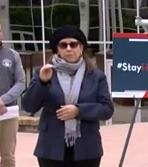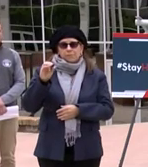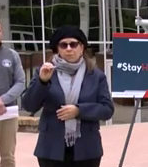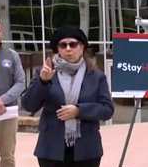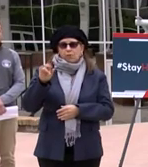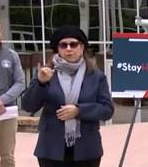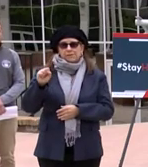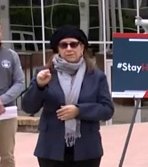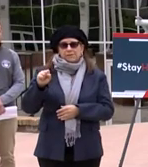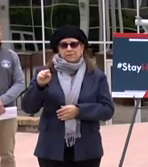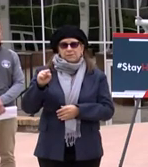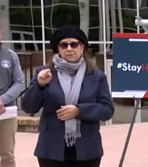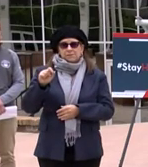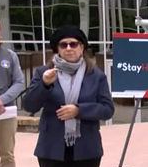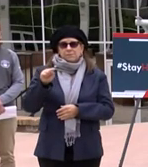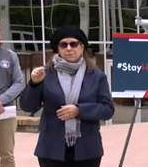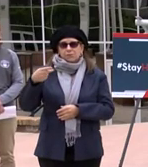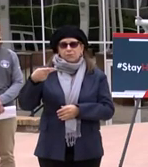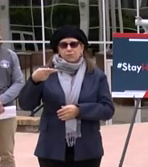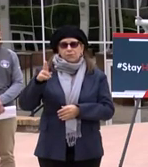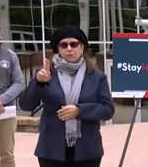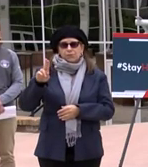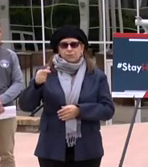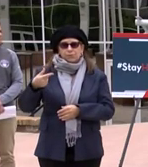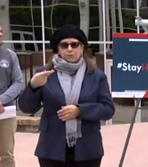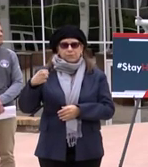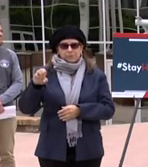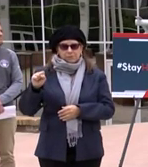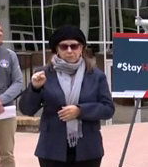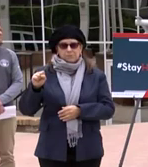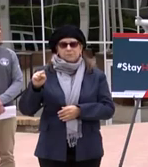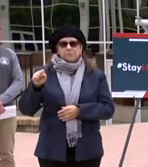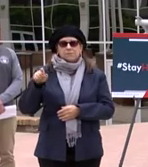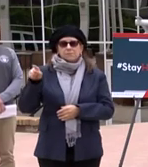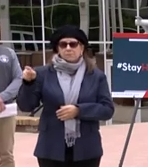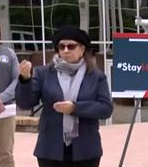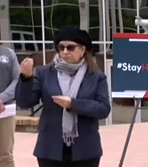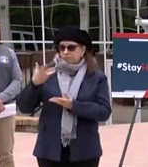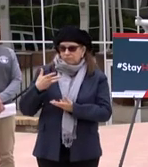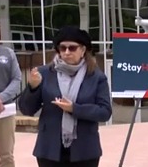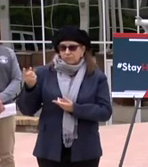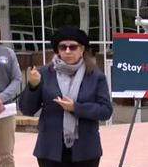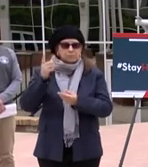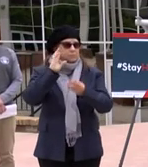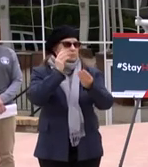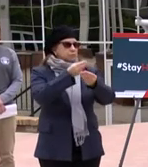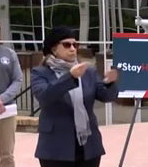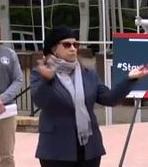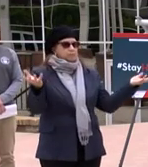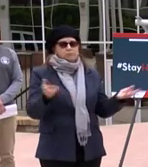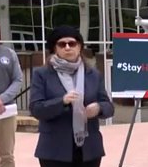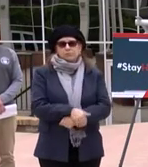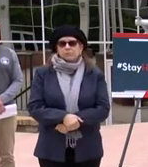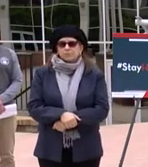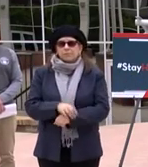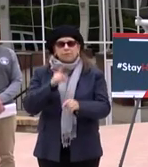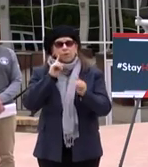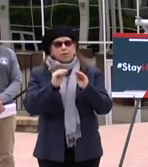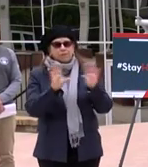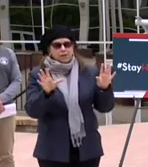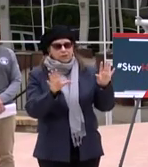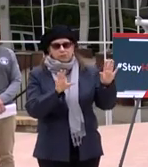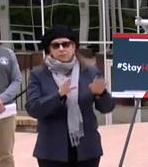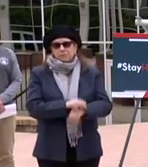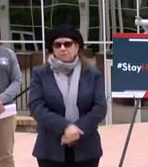of the statements that she has made to be perfectly clear. And let me say a little bit more about that, because I